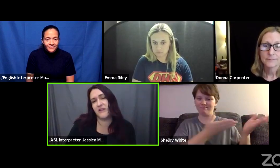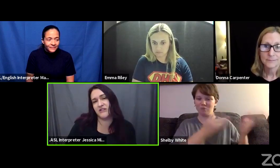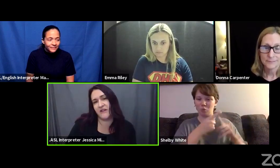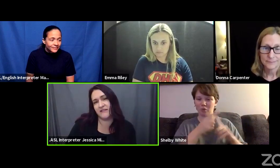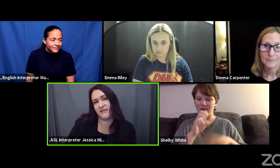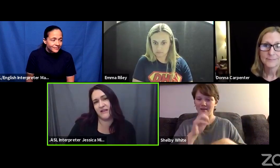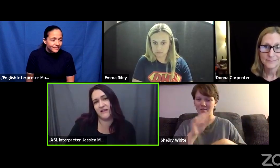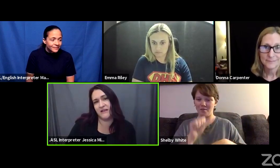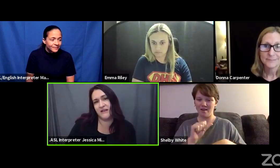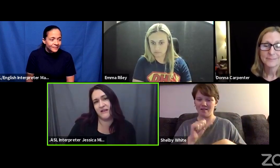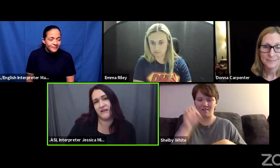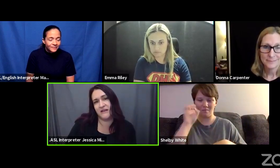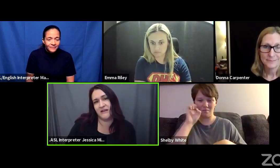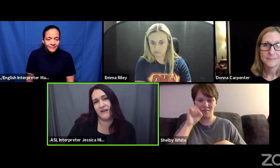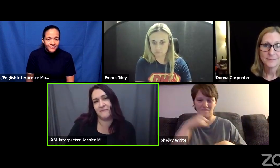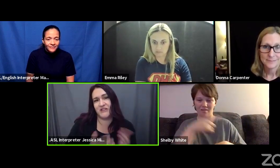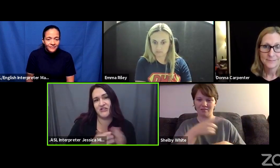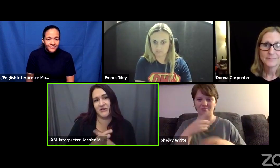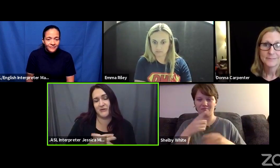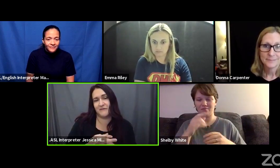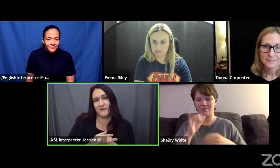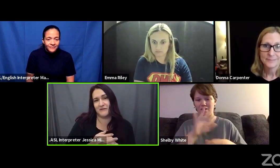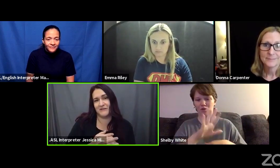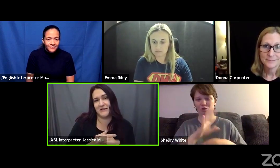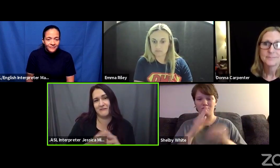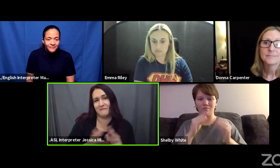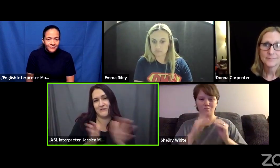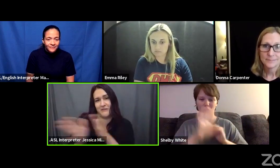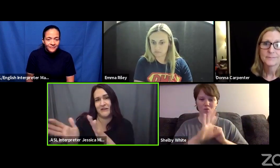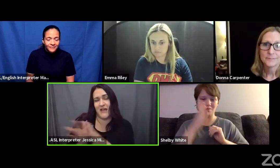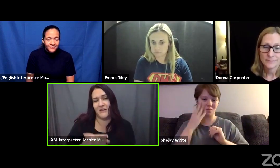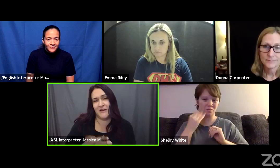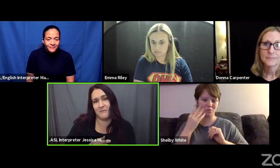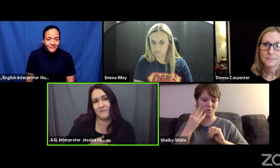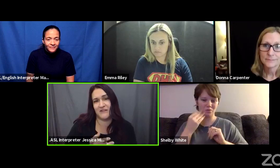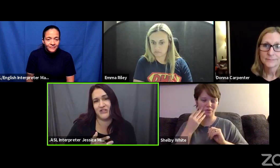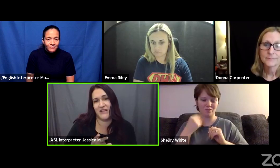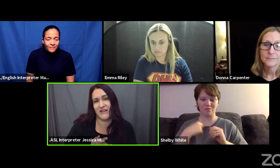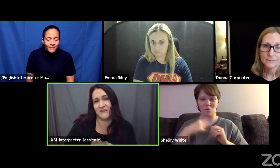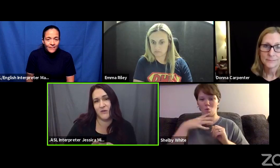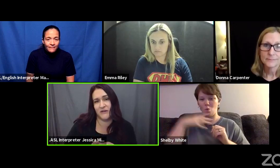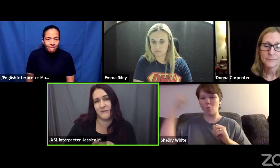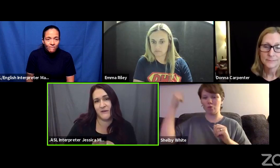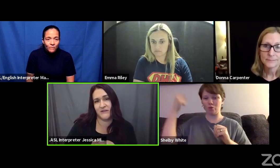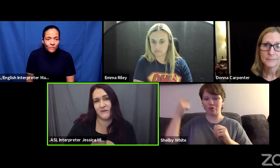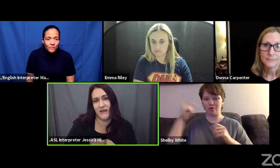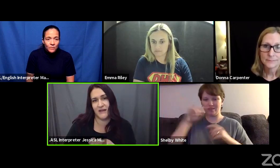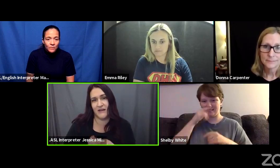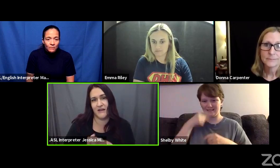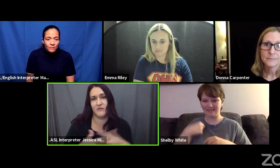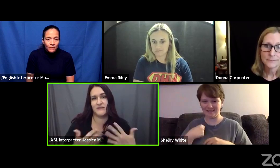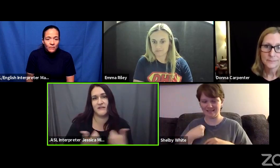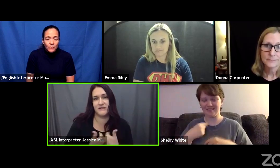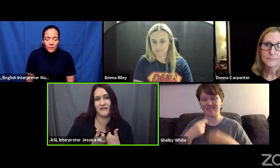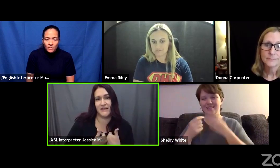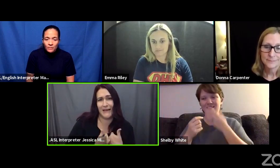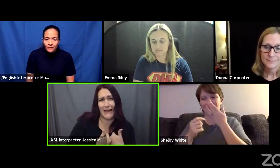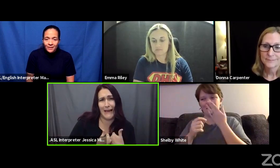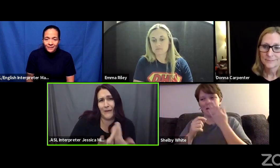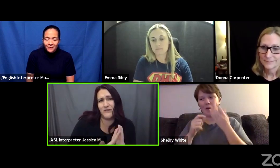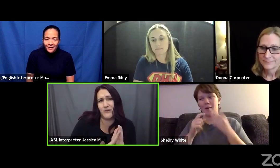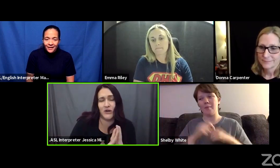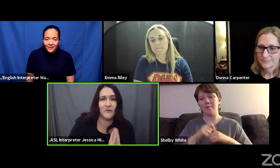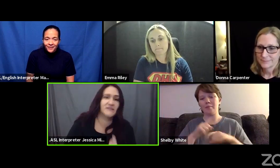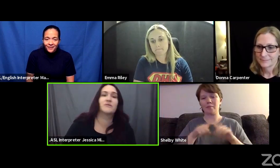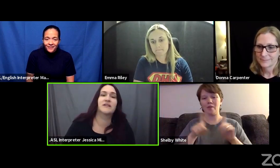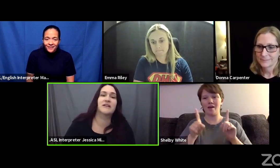they're under the age of 18, I'm actually going to defer to Emma because she has more experience with that. Of course, since